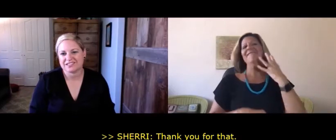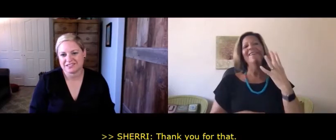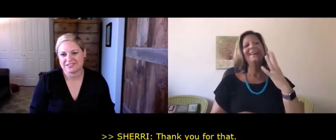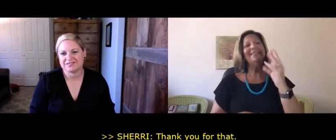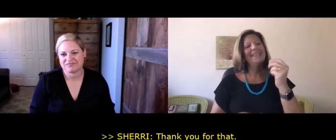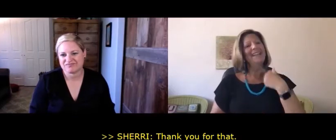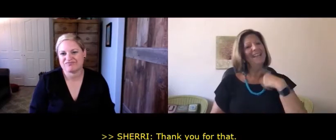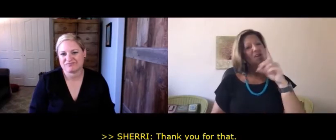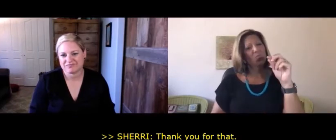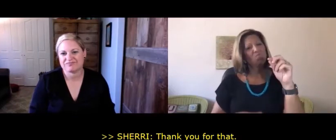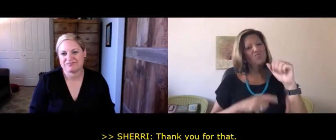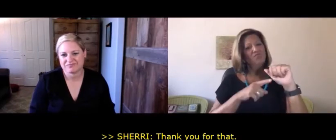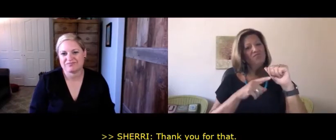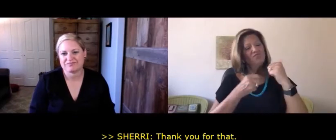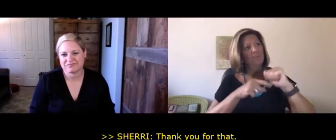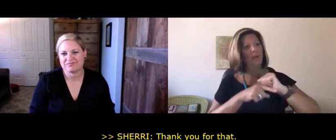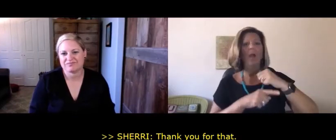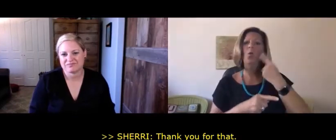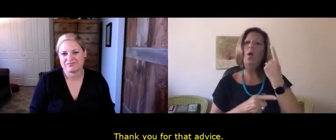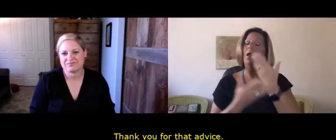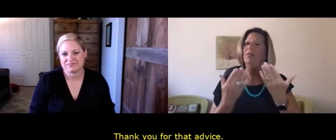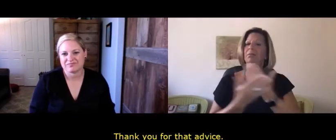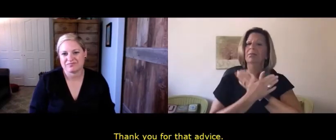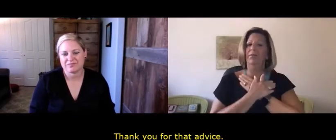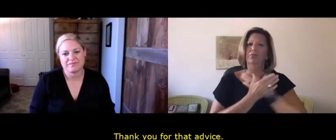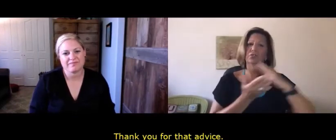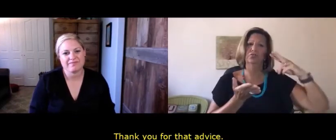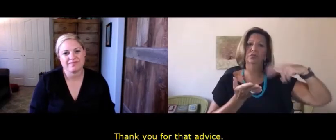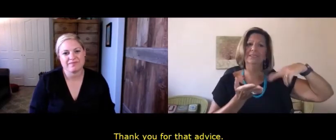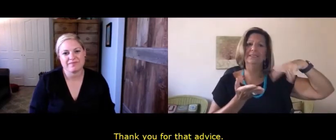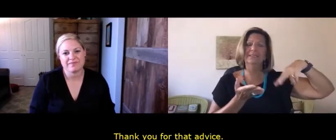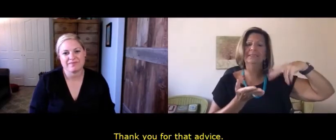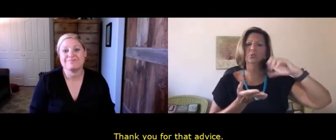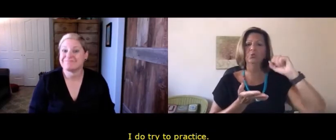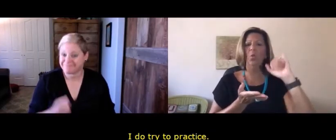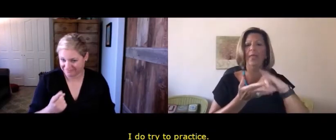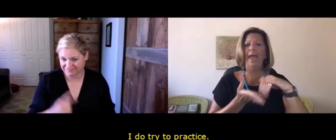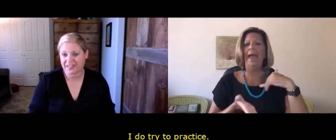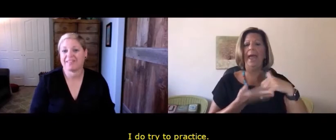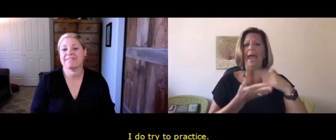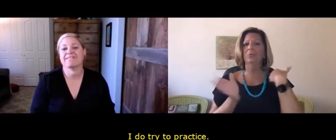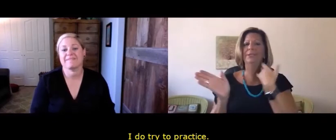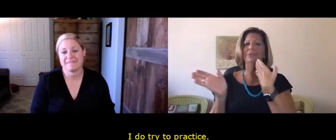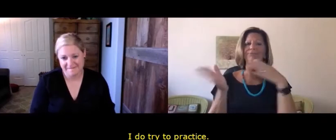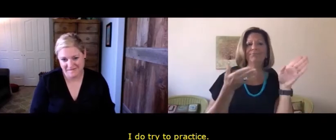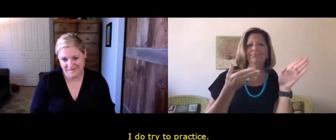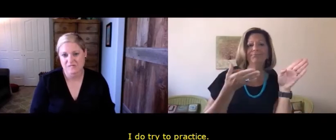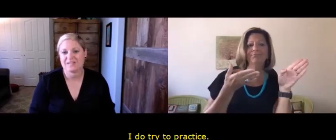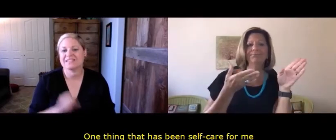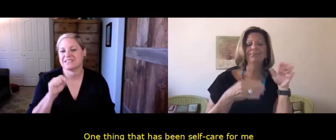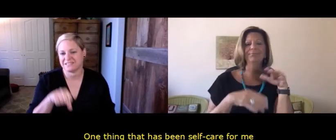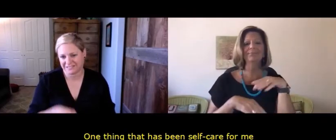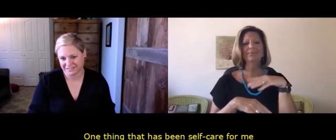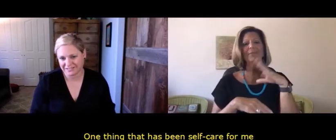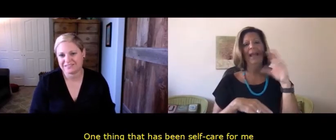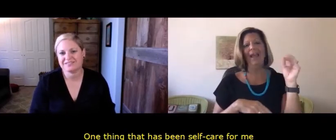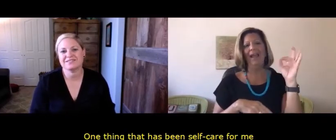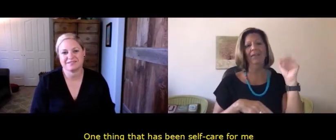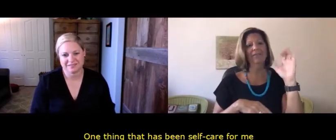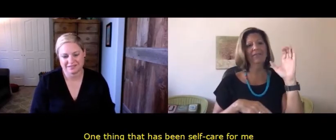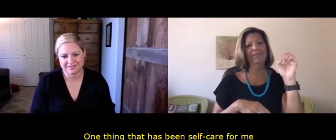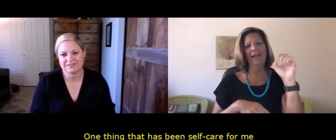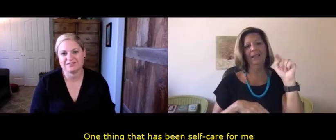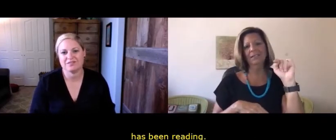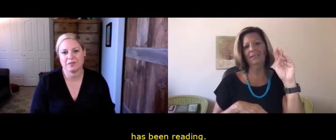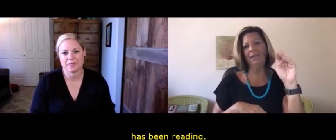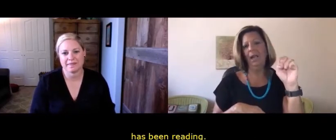Thank you for that. Thank you for that advice. I do try to practice. One thing that it has been self-care